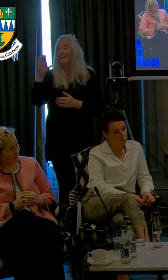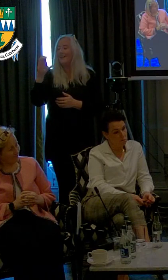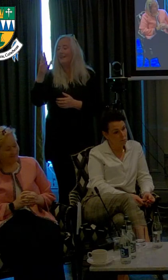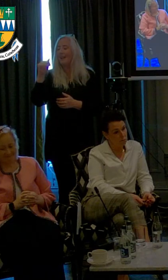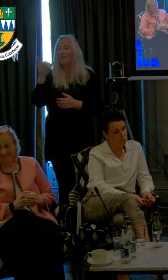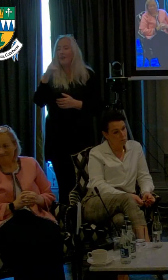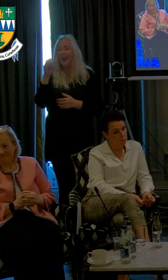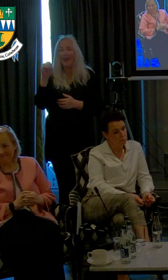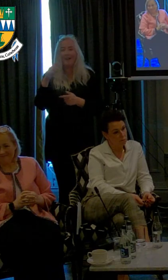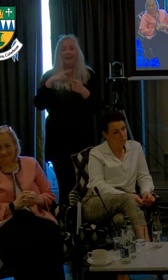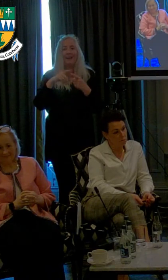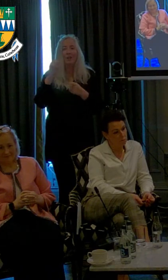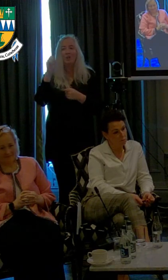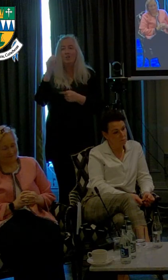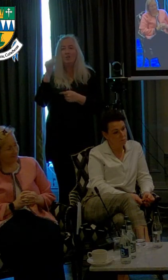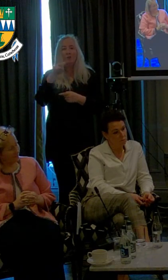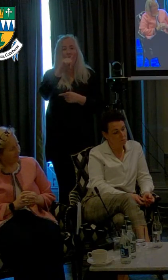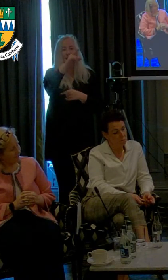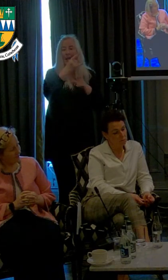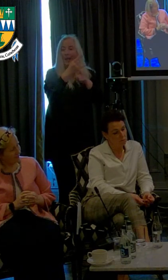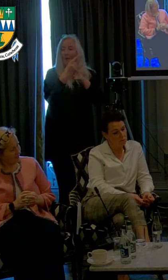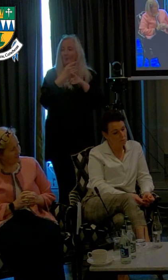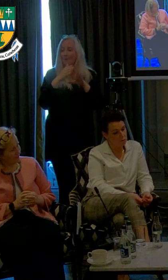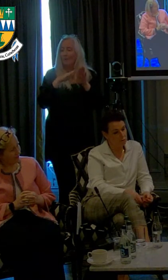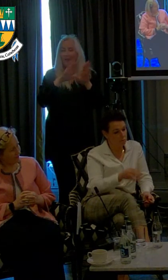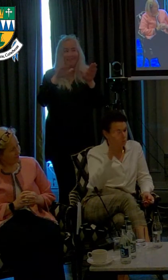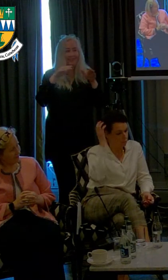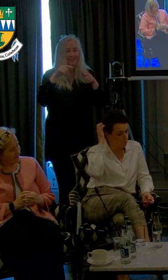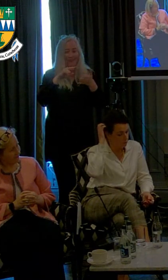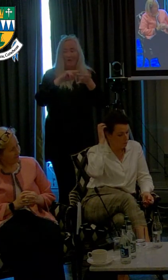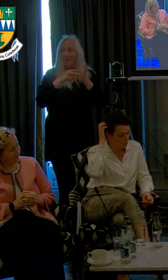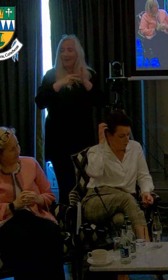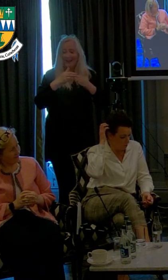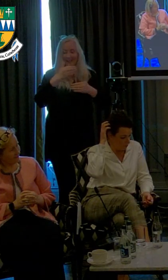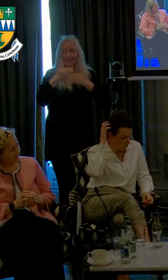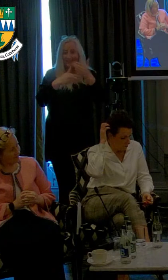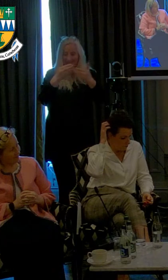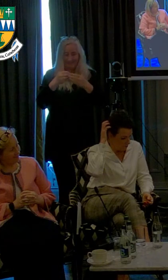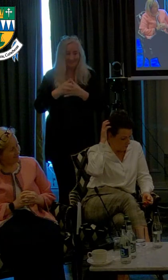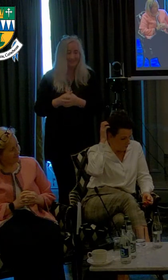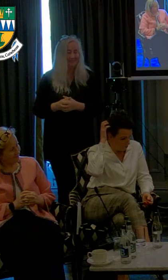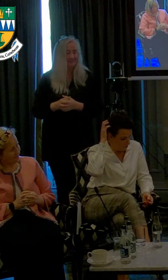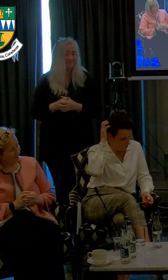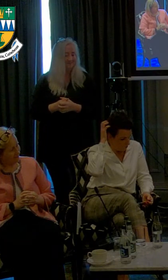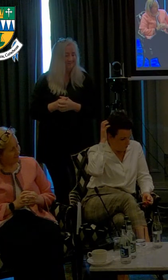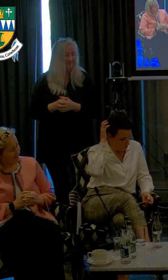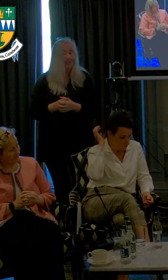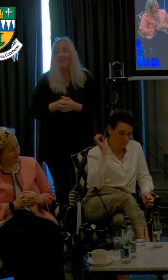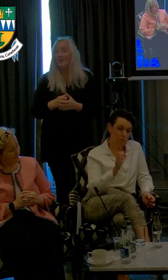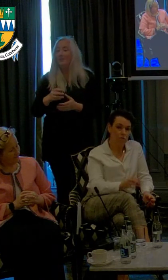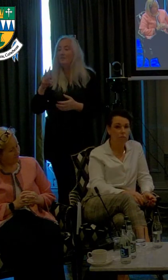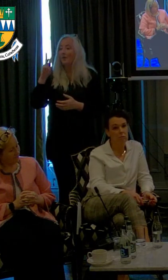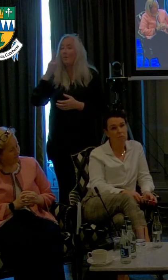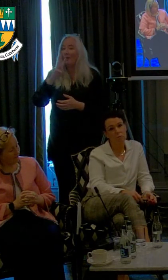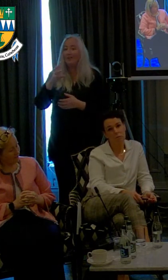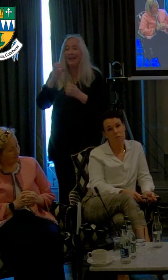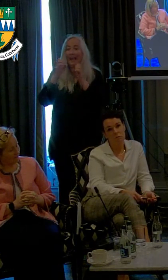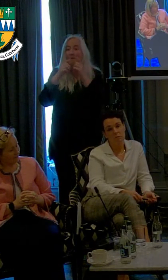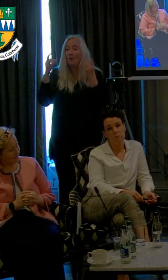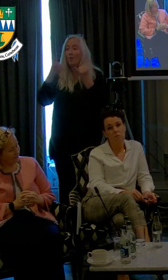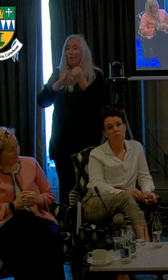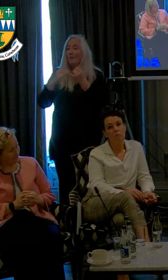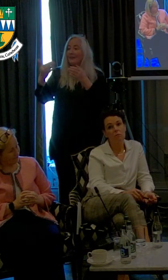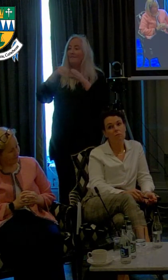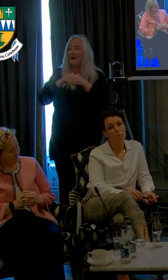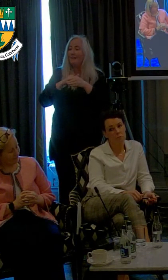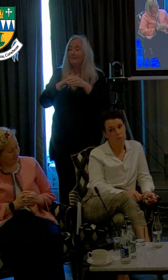part of the process. So look, thanks to yourselves and to all the team. I hope I'm not leaving anyone out or whatever, but to all of the team that have been involved in organising this